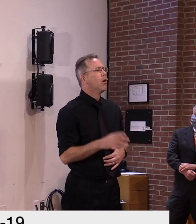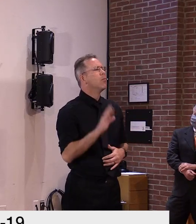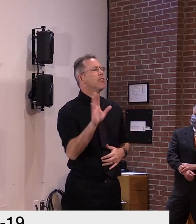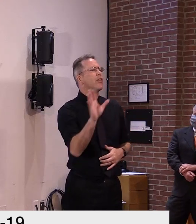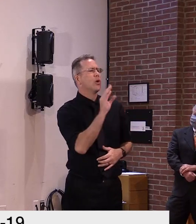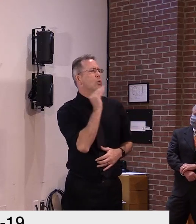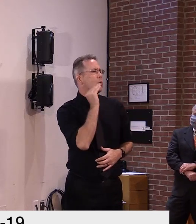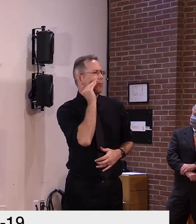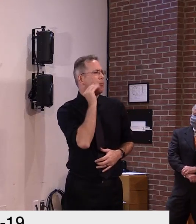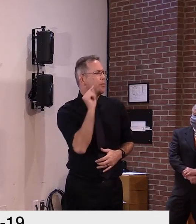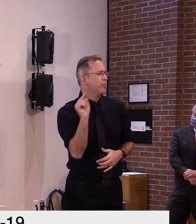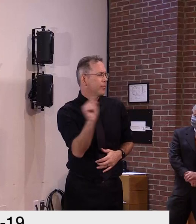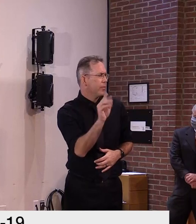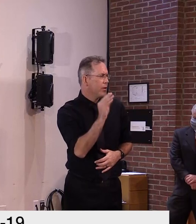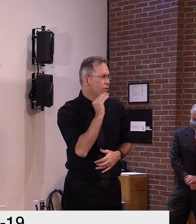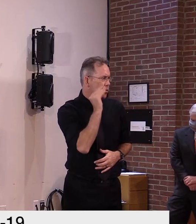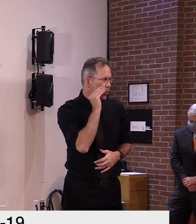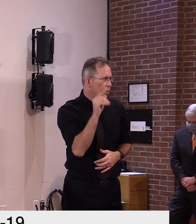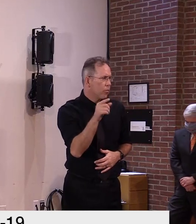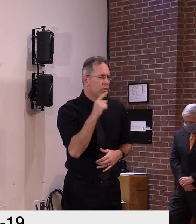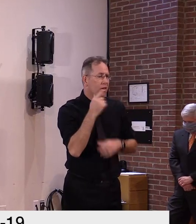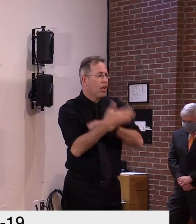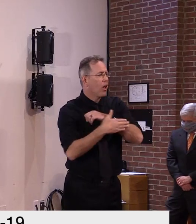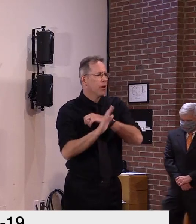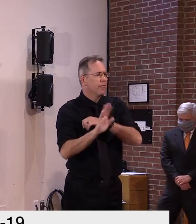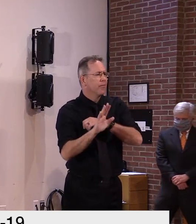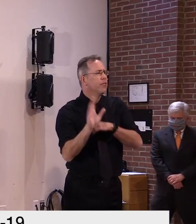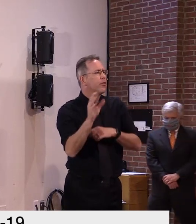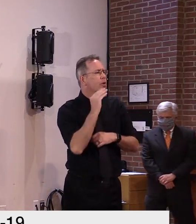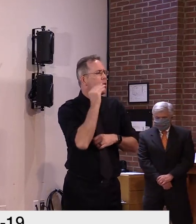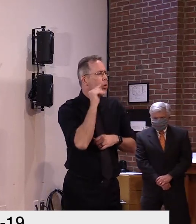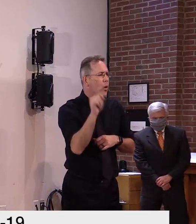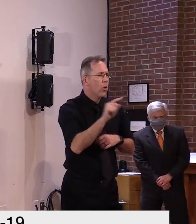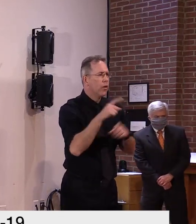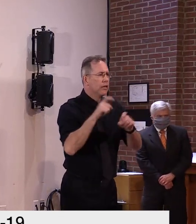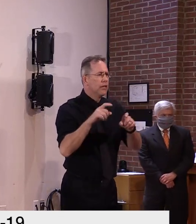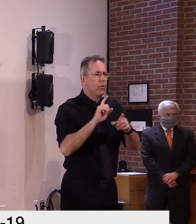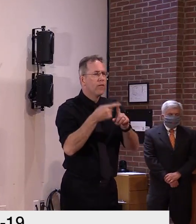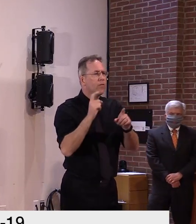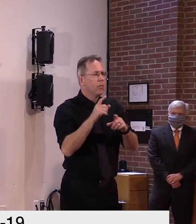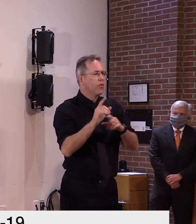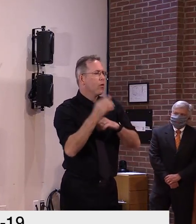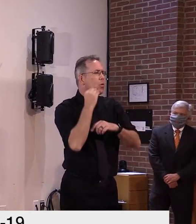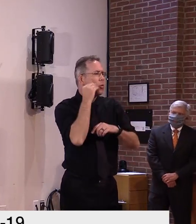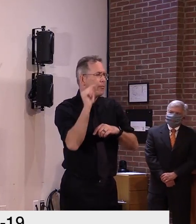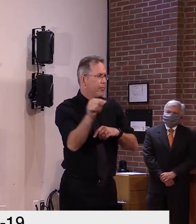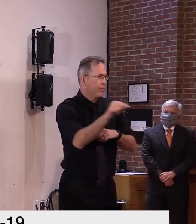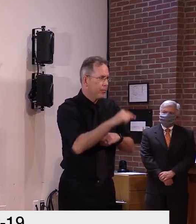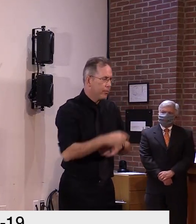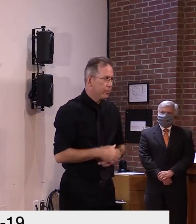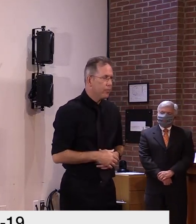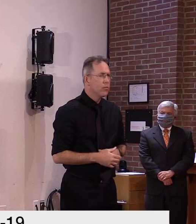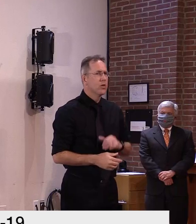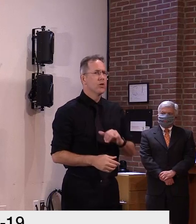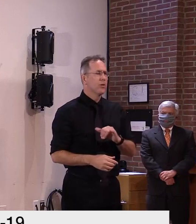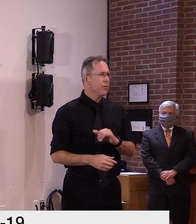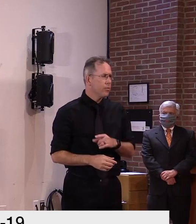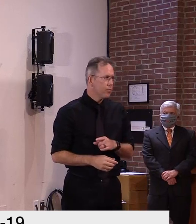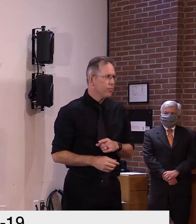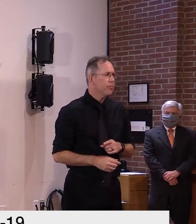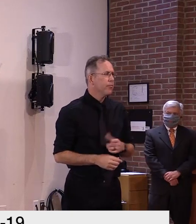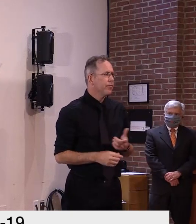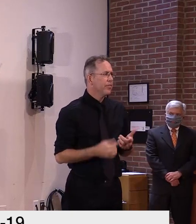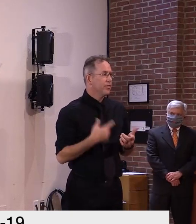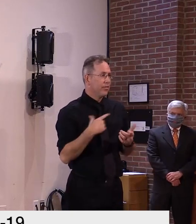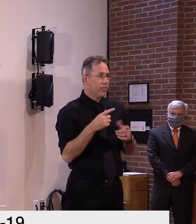not the place of testing. Okay. Thank you. We record both, but in terms of what